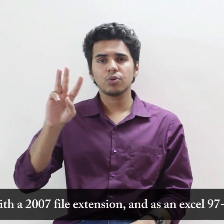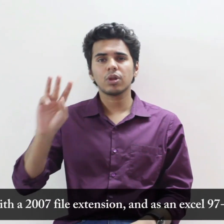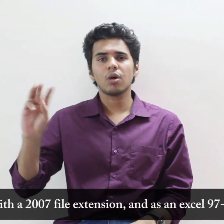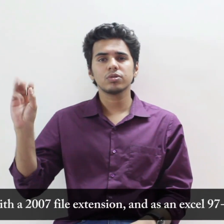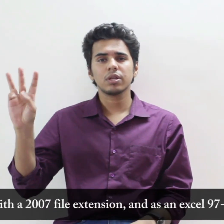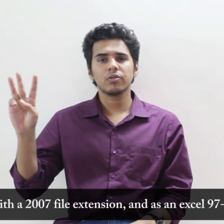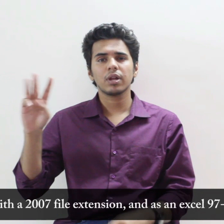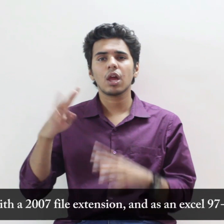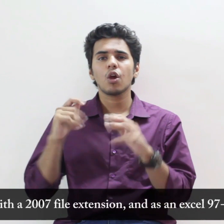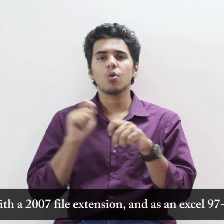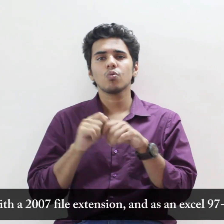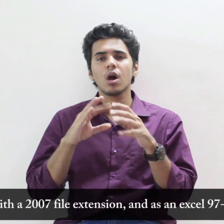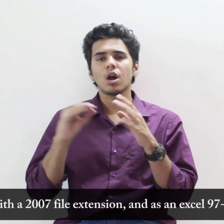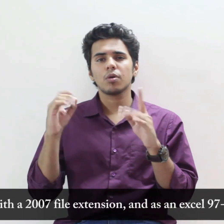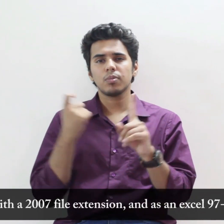97 2003 workbook.